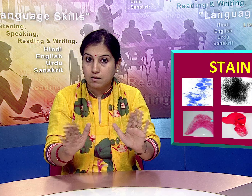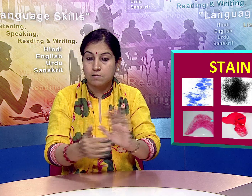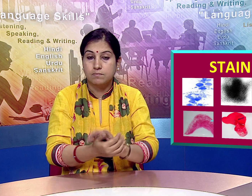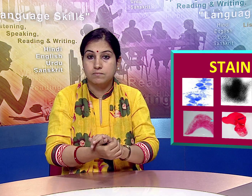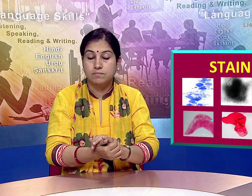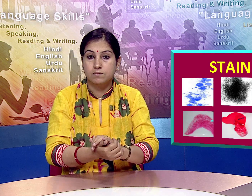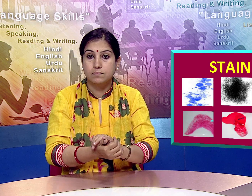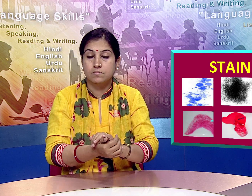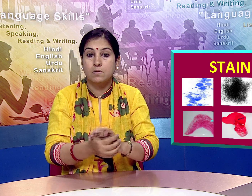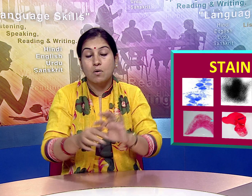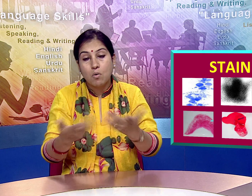of the soap or detergent,